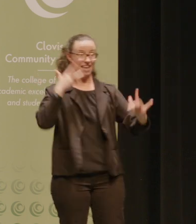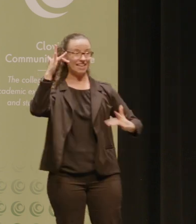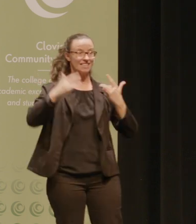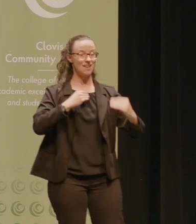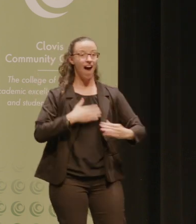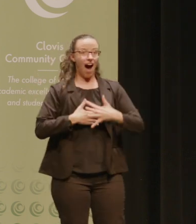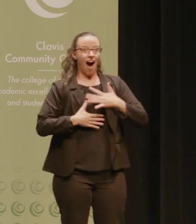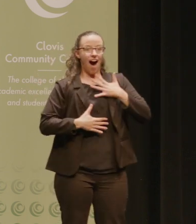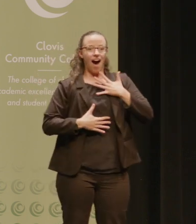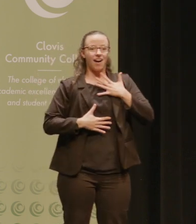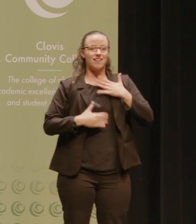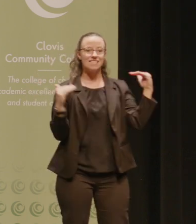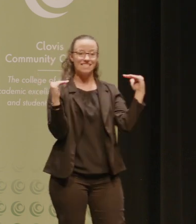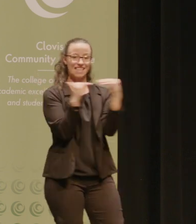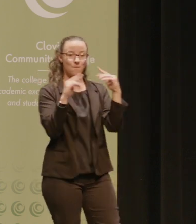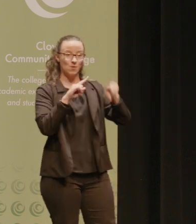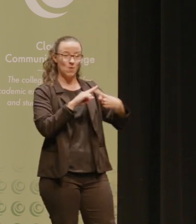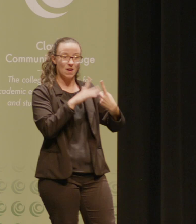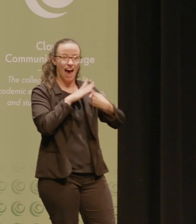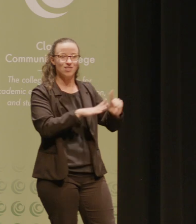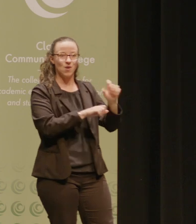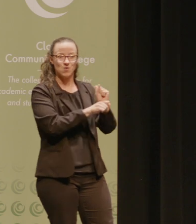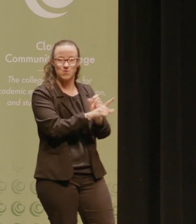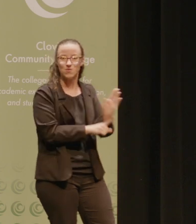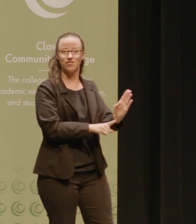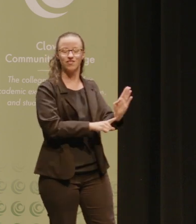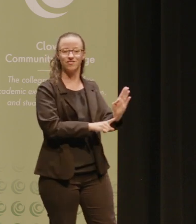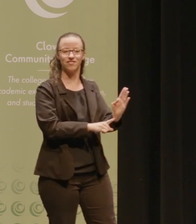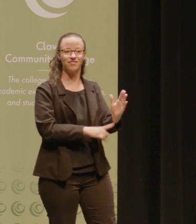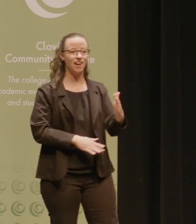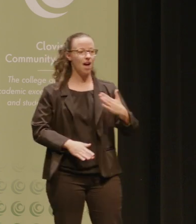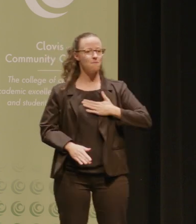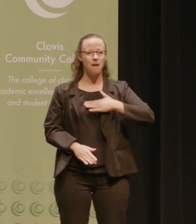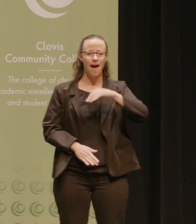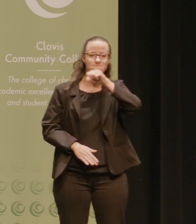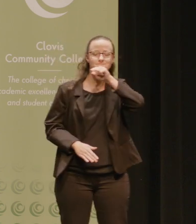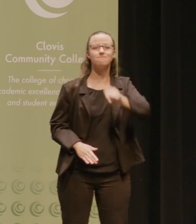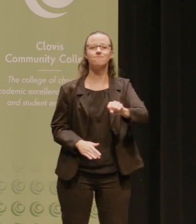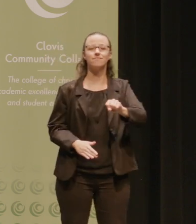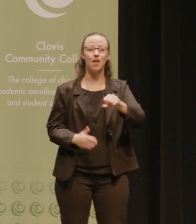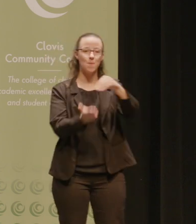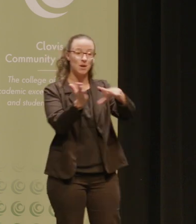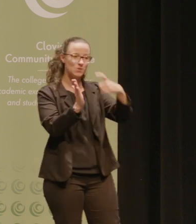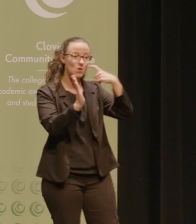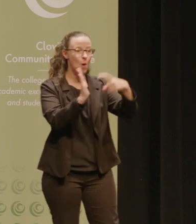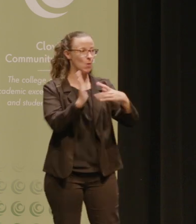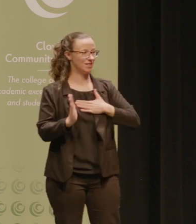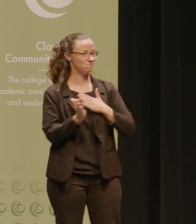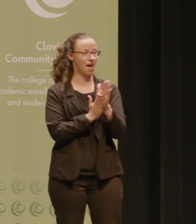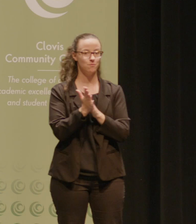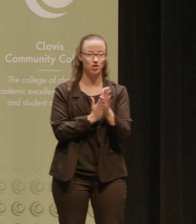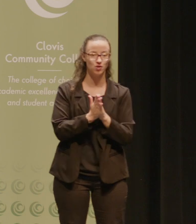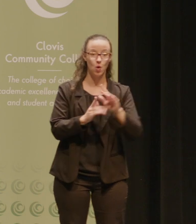felt when I first started my journey in early childhood was there again. And what I loved is that my students saw that. When I get